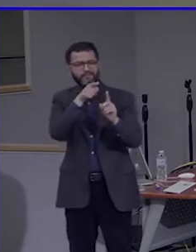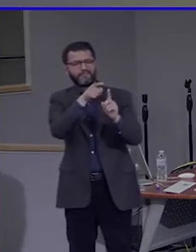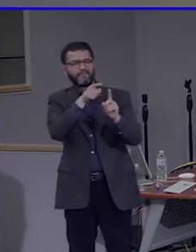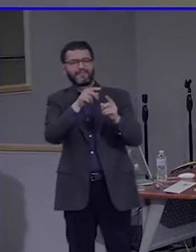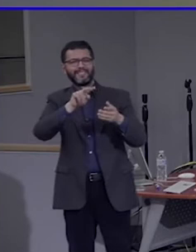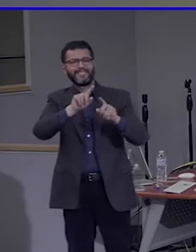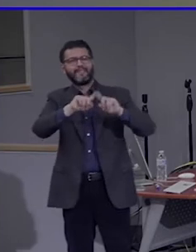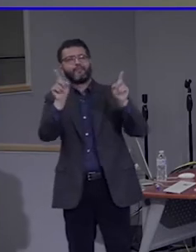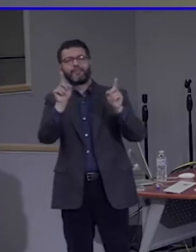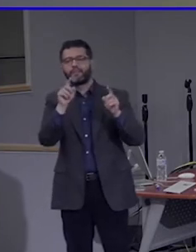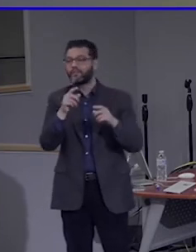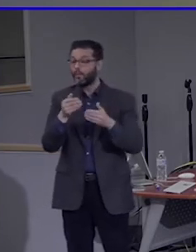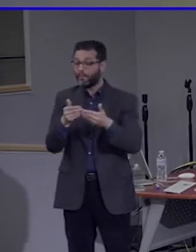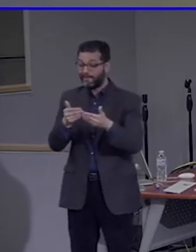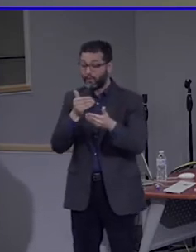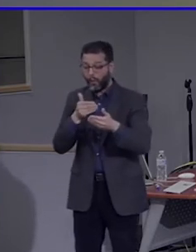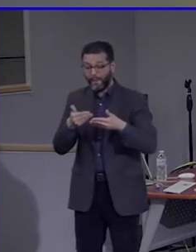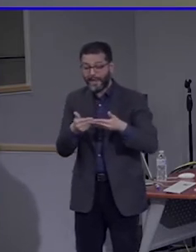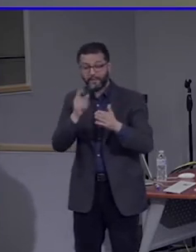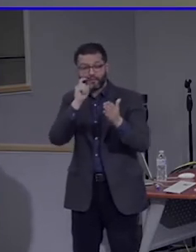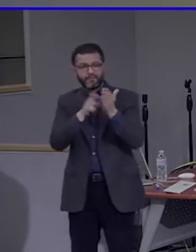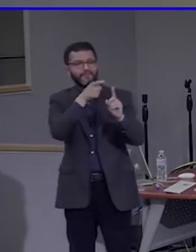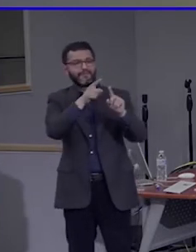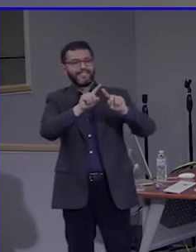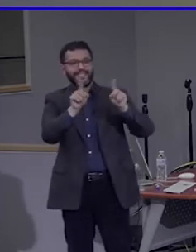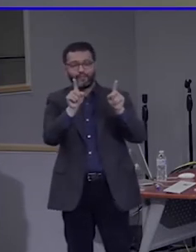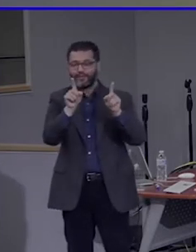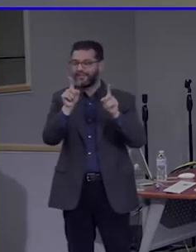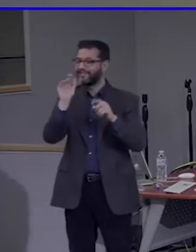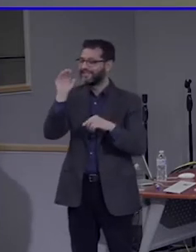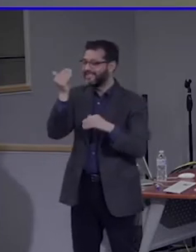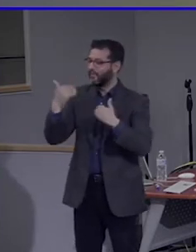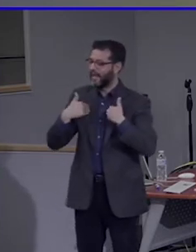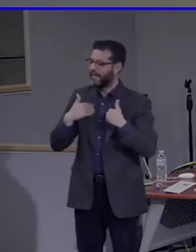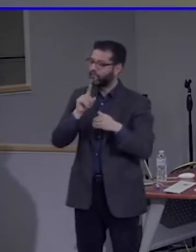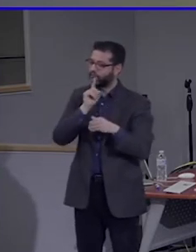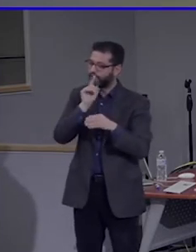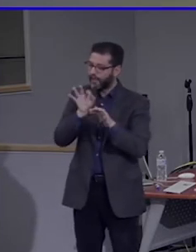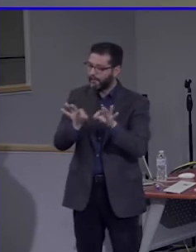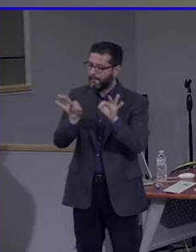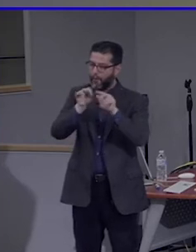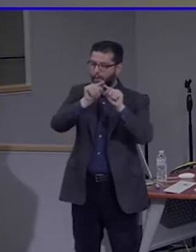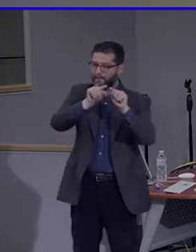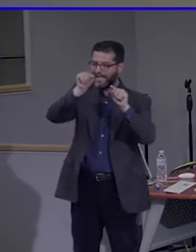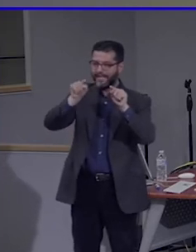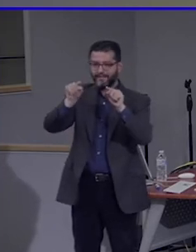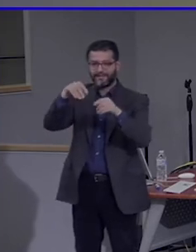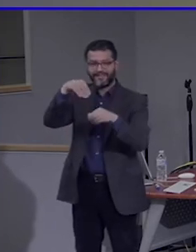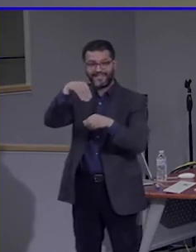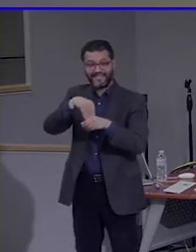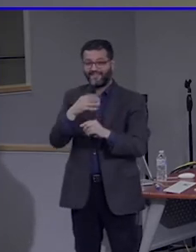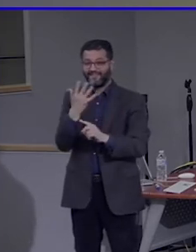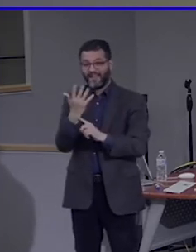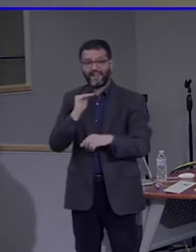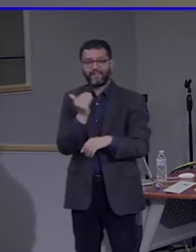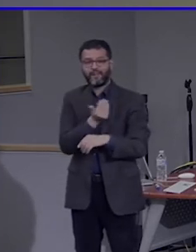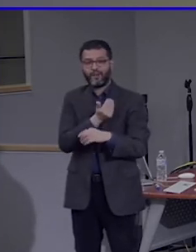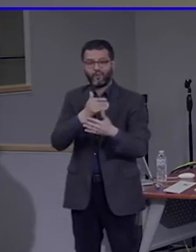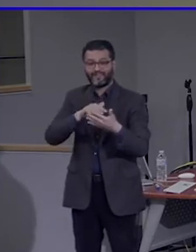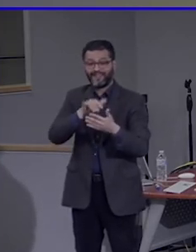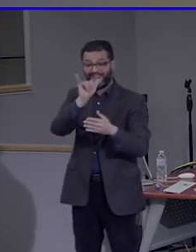that there's a peak that appears to be very important and in all of our studies in five of our studies has been the very best